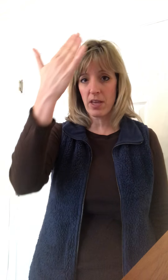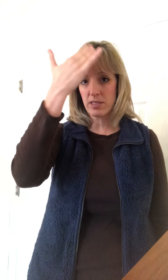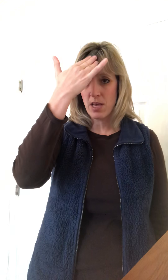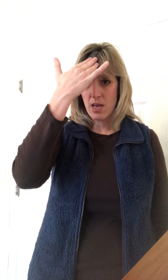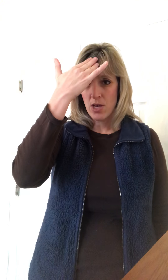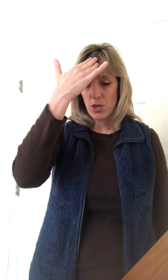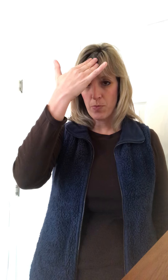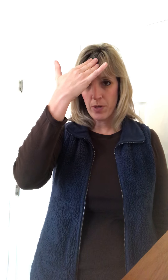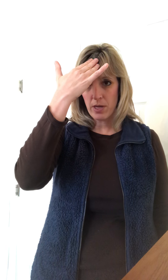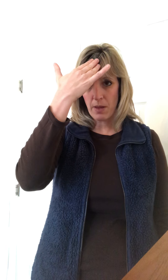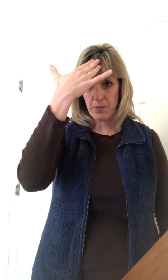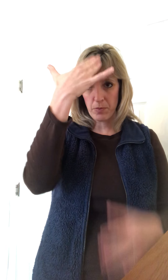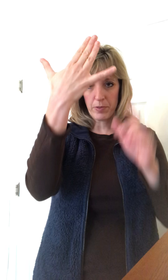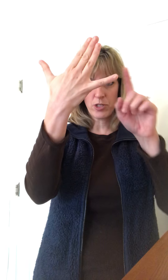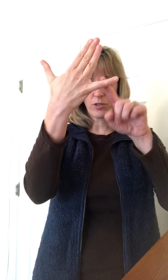hand, you put it up, you put your